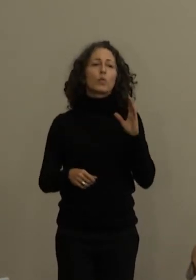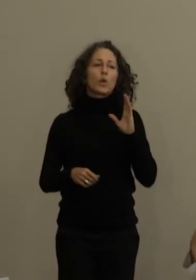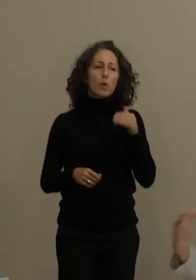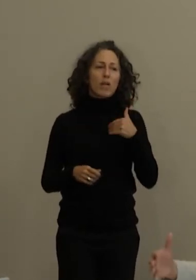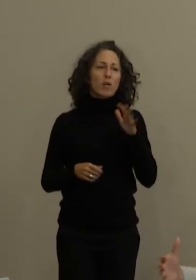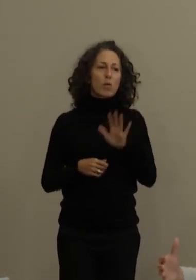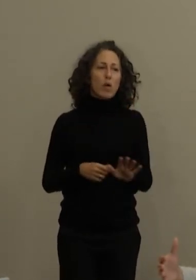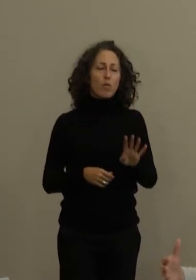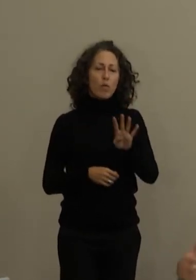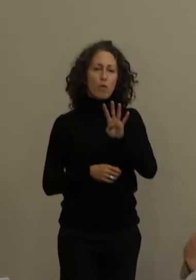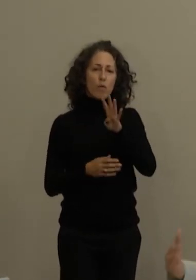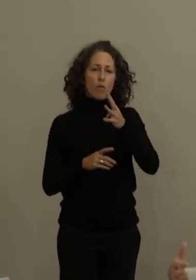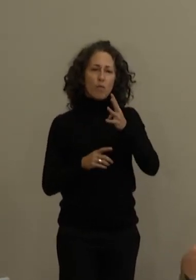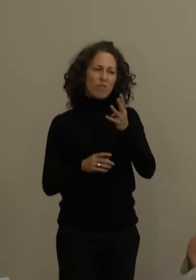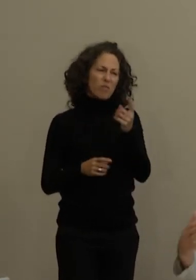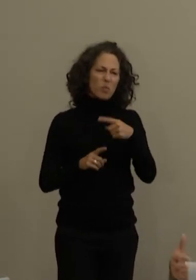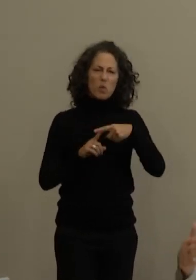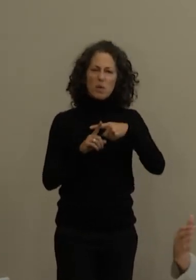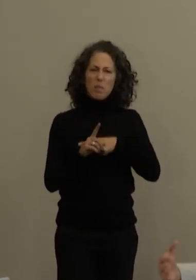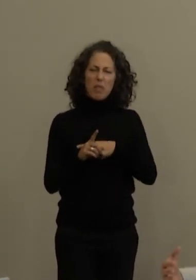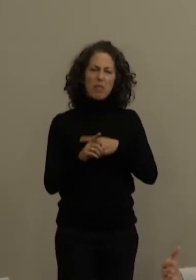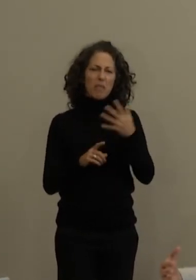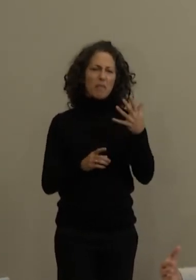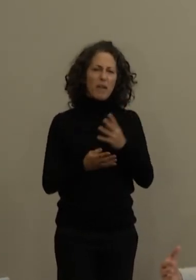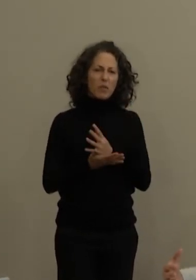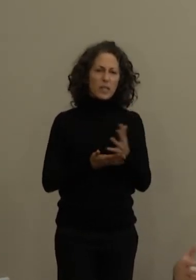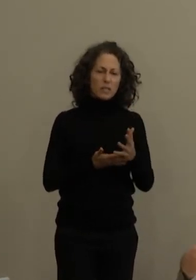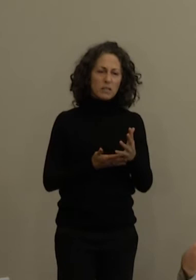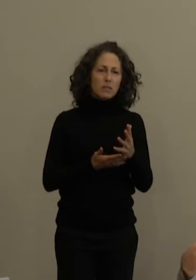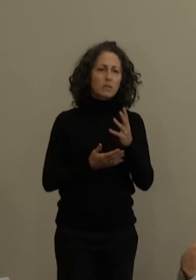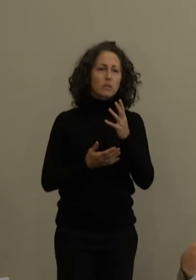weeks before we get through that first sort of hospital-based